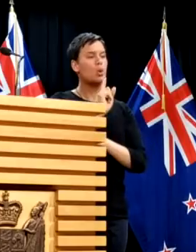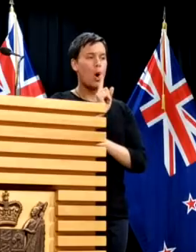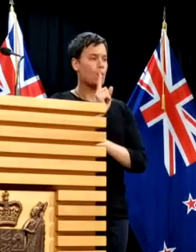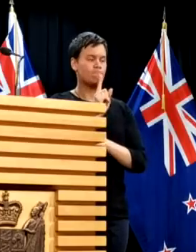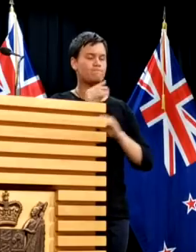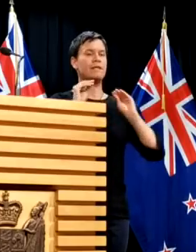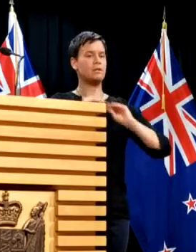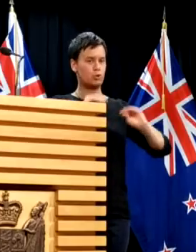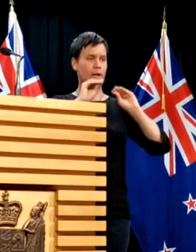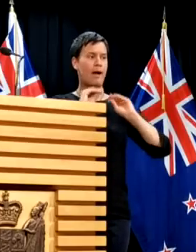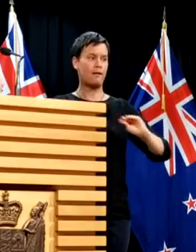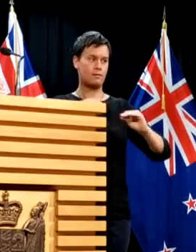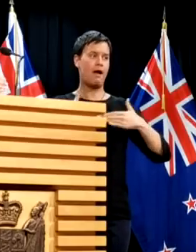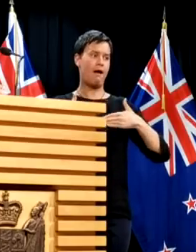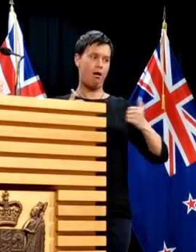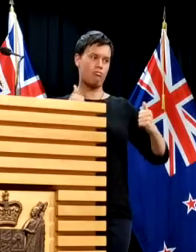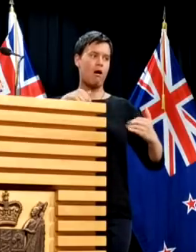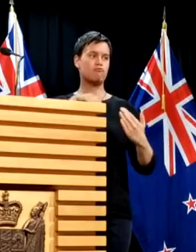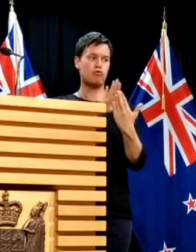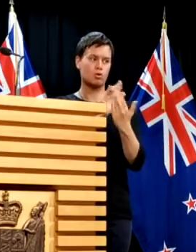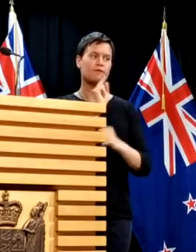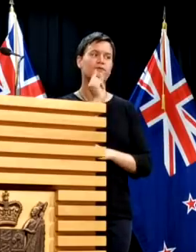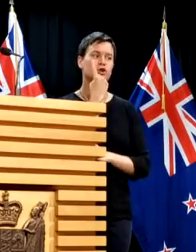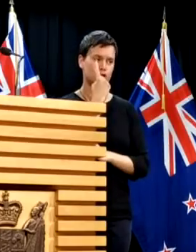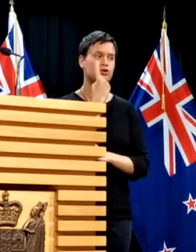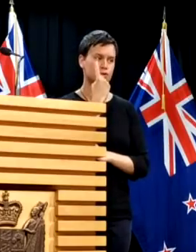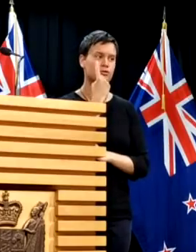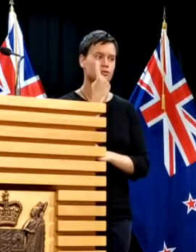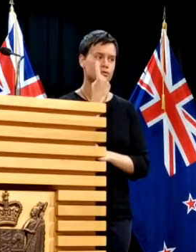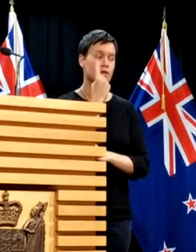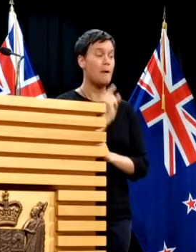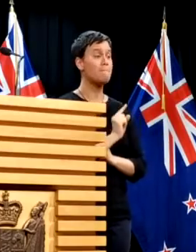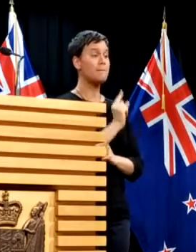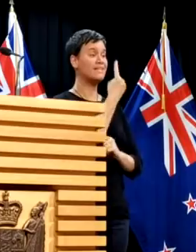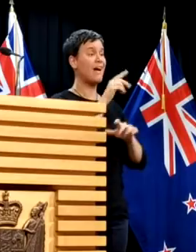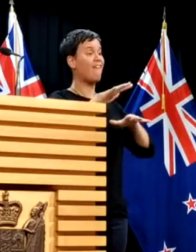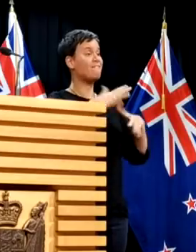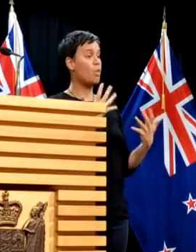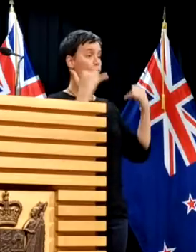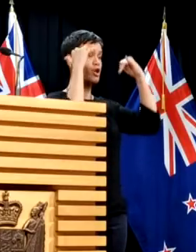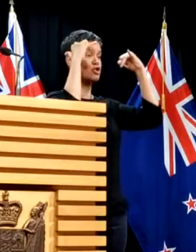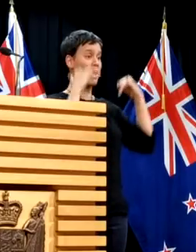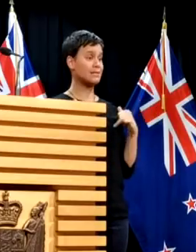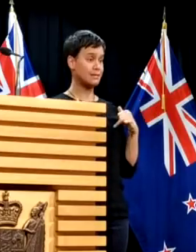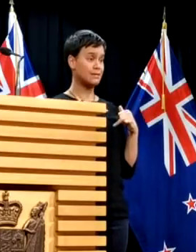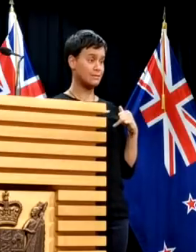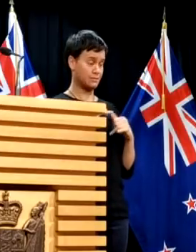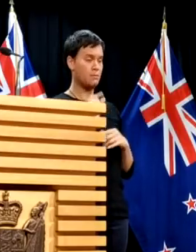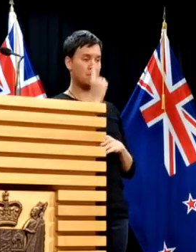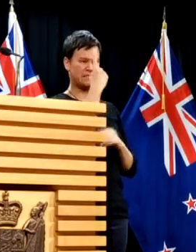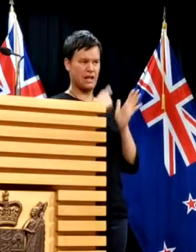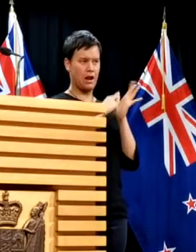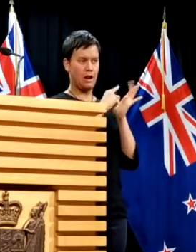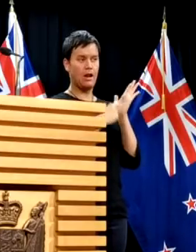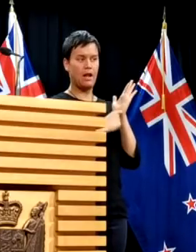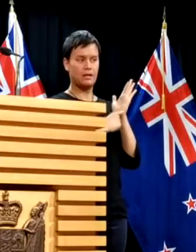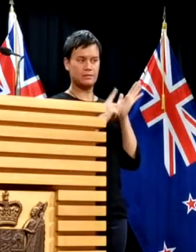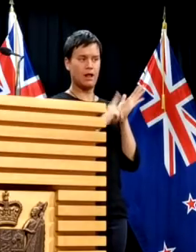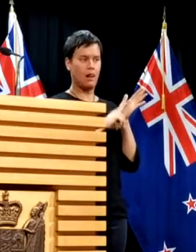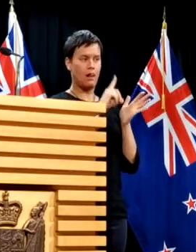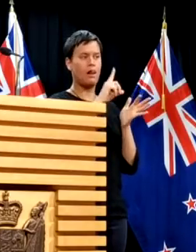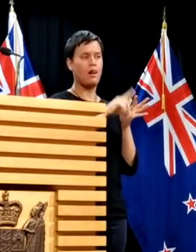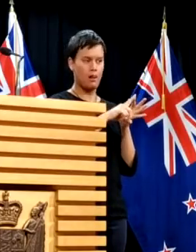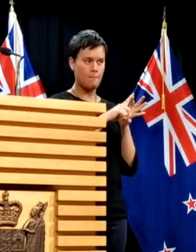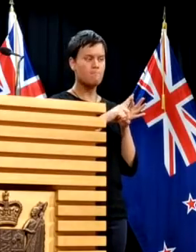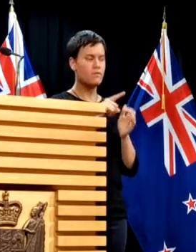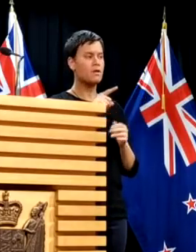where the Minister of Justice has been very clear is that is a very recent change. And what we need to ensure is that it's